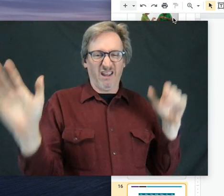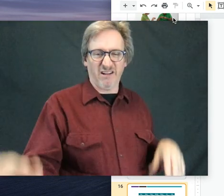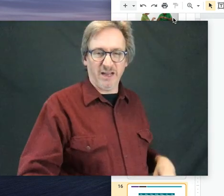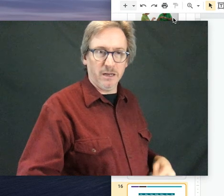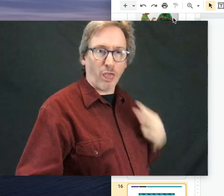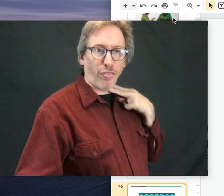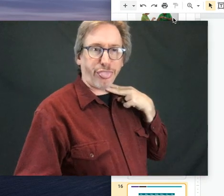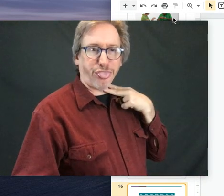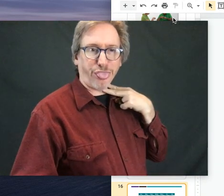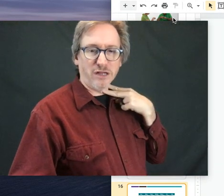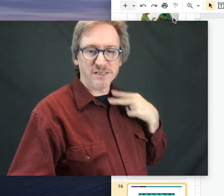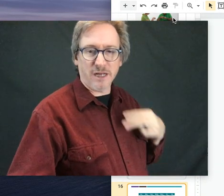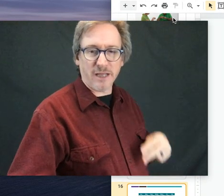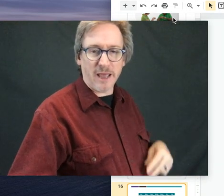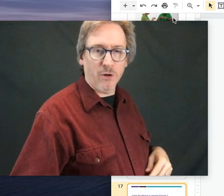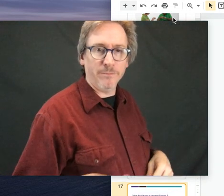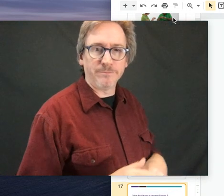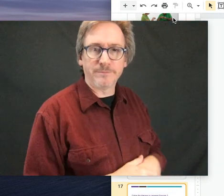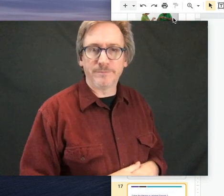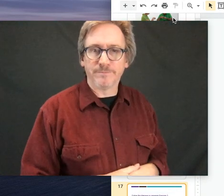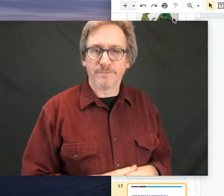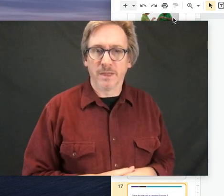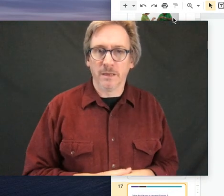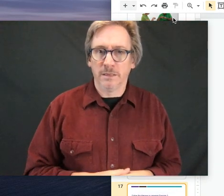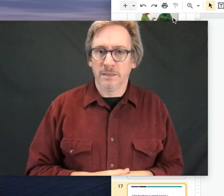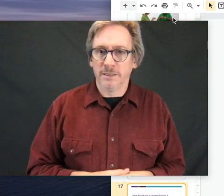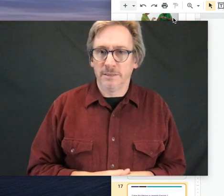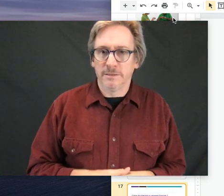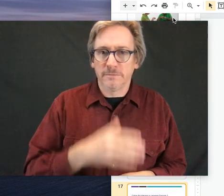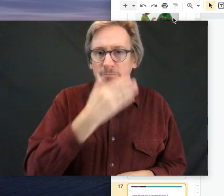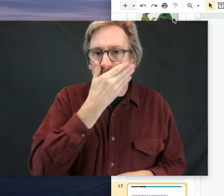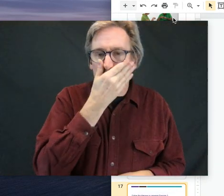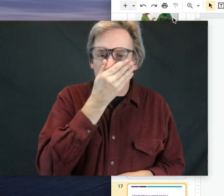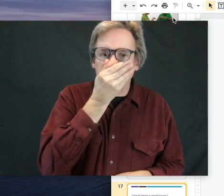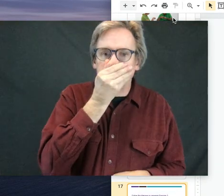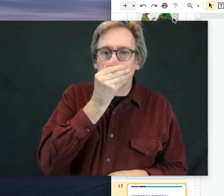Nothing, right? Stuck at home.